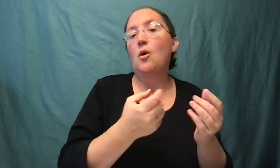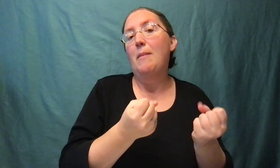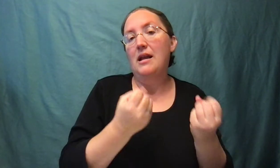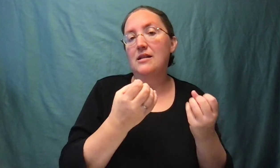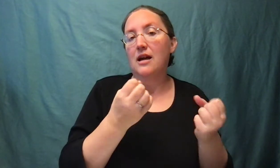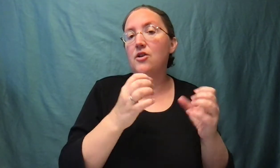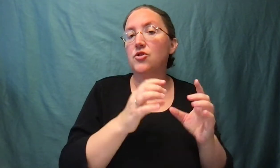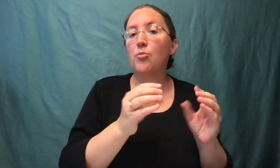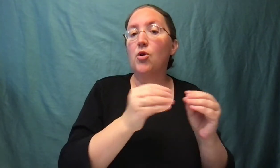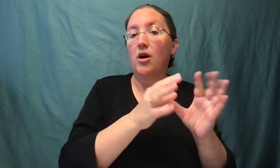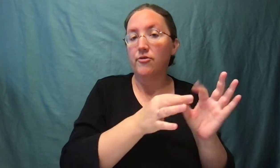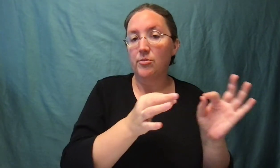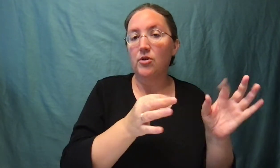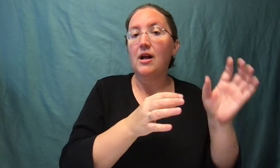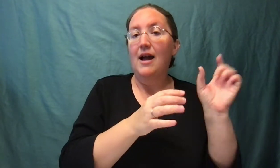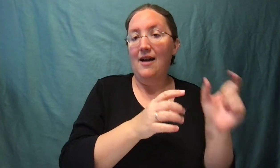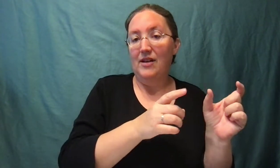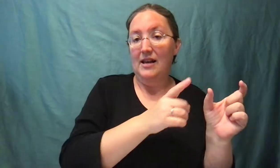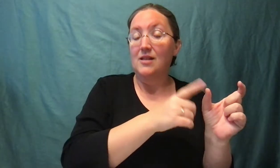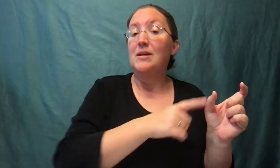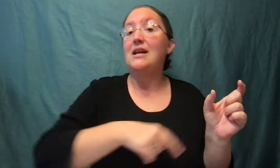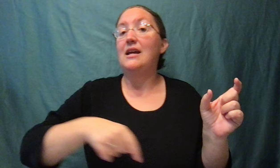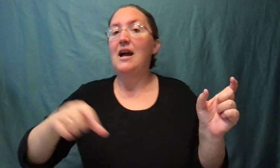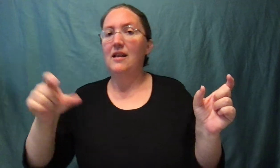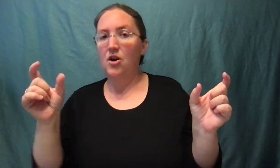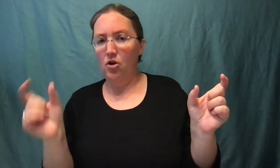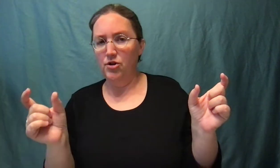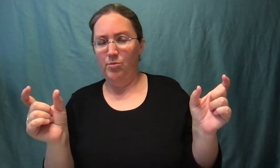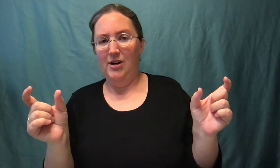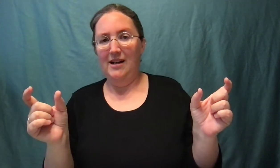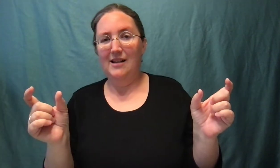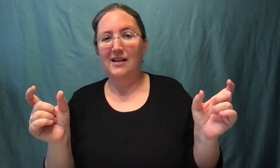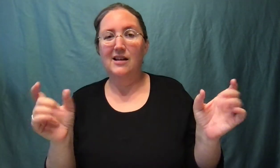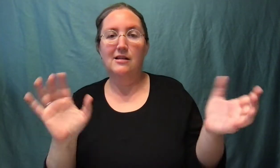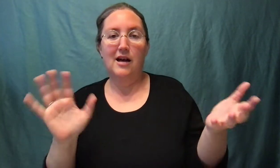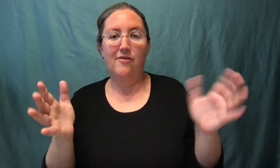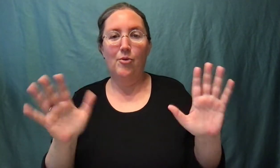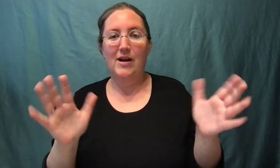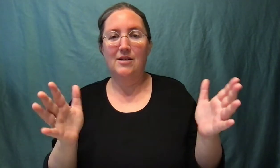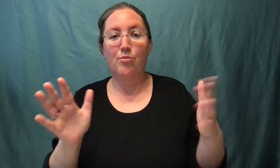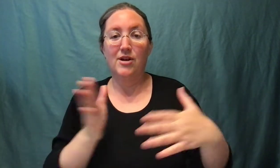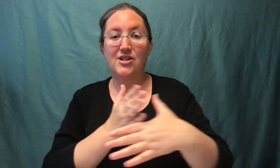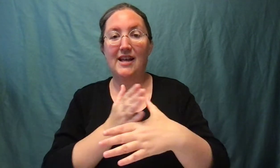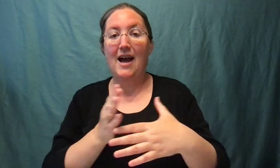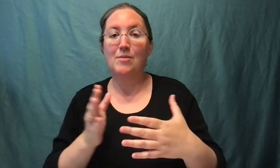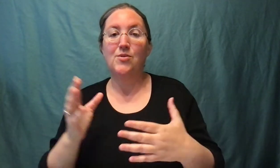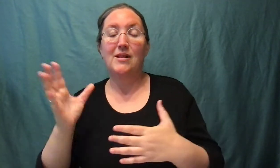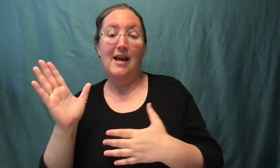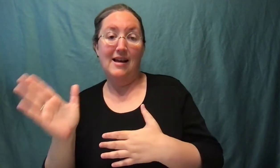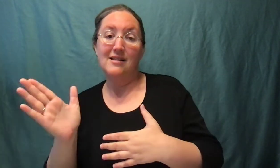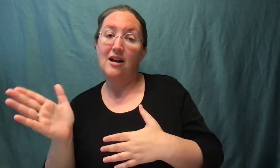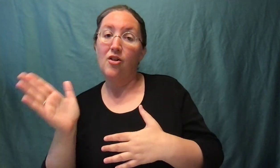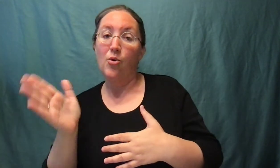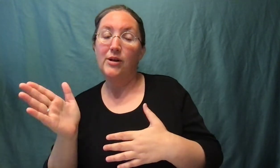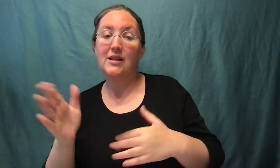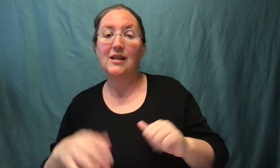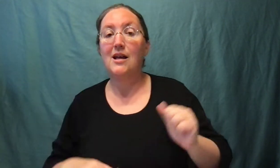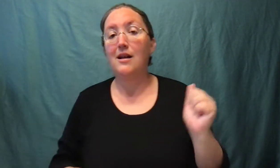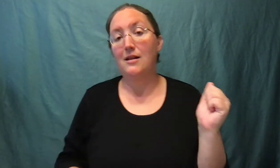many signers are more comfortable having it at the beginning and then also putting it at the end. It's kind of a way to bridge the gap between the ASL only at the end and the